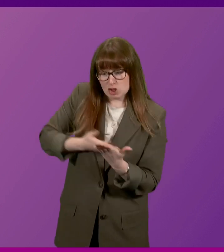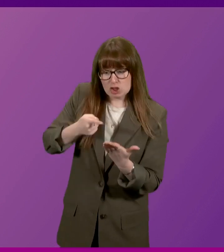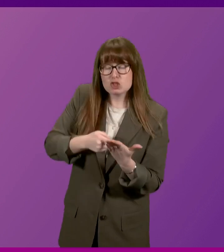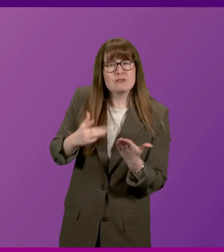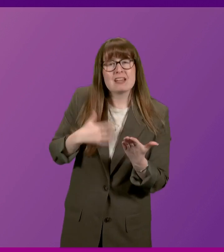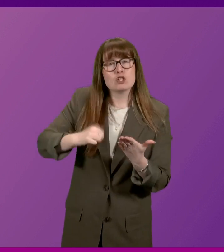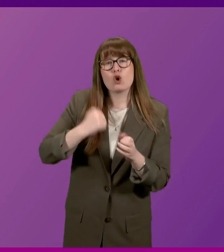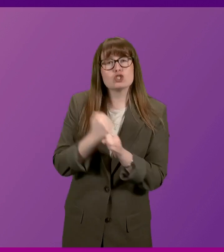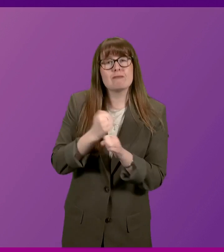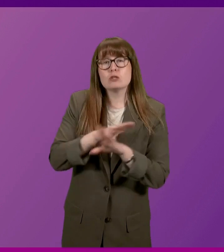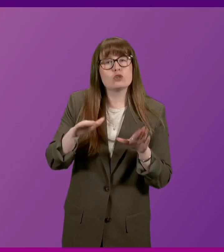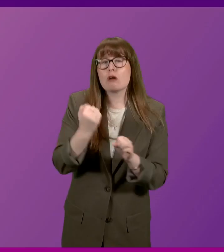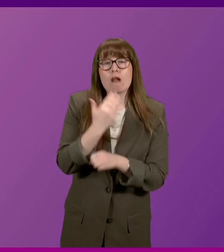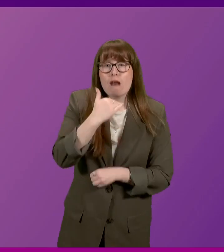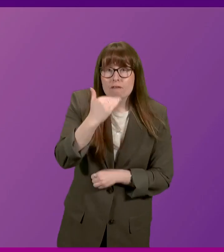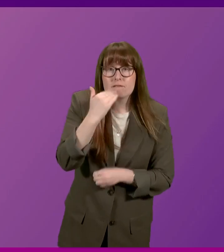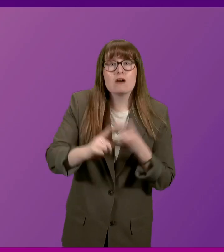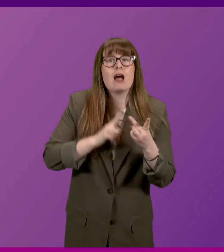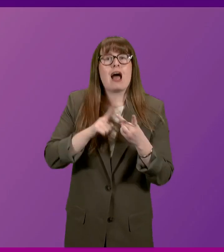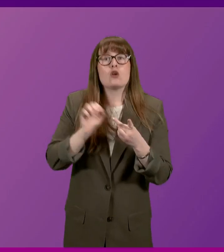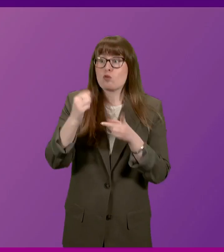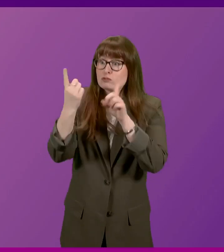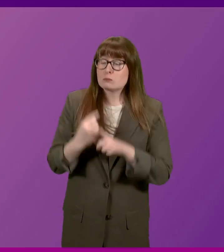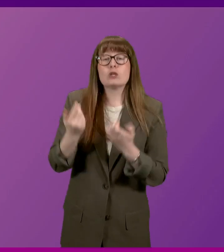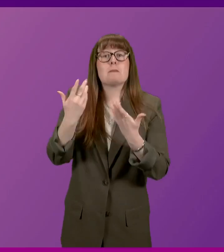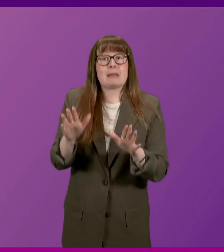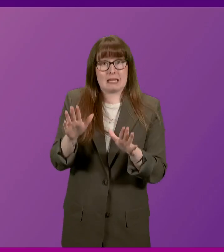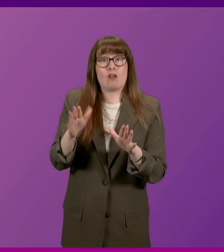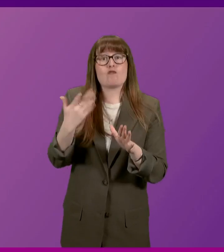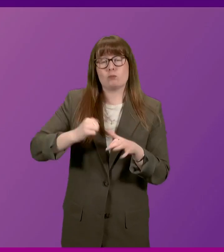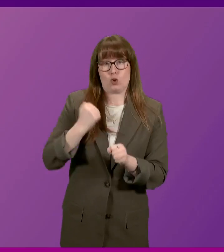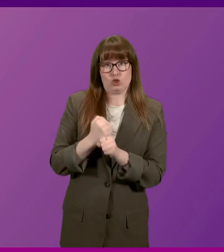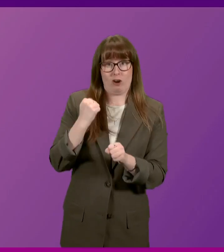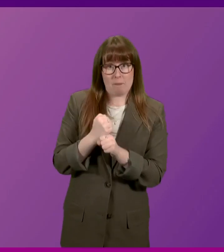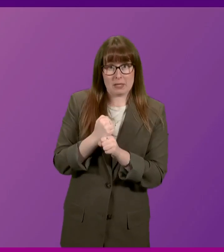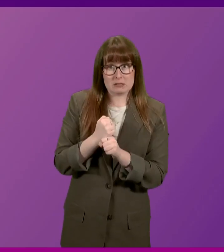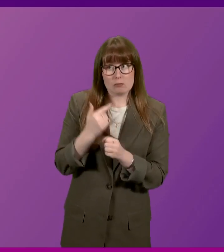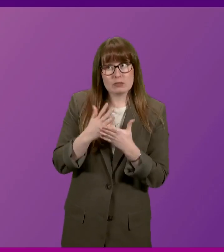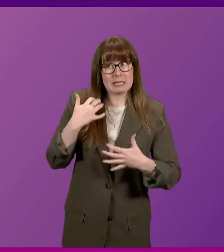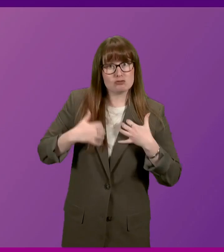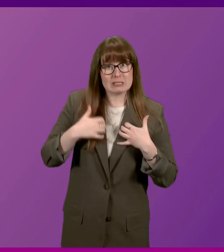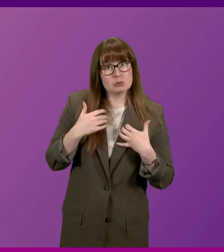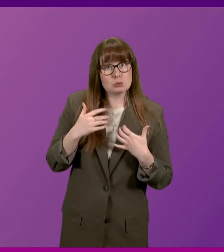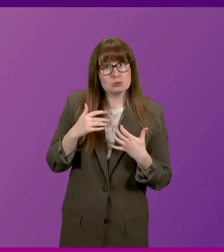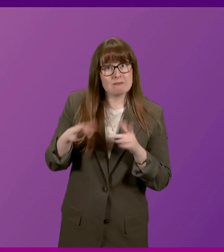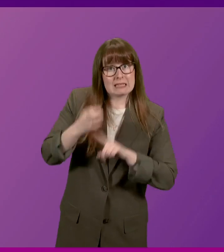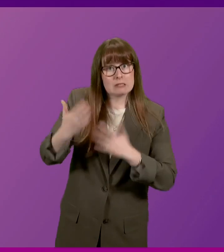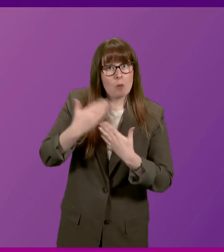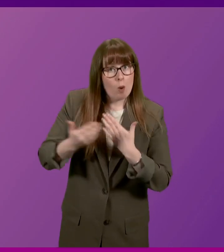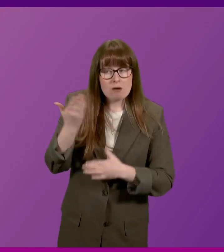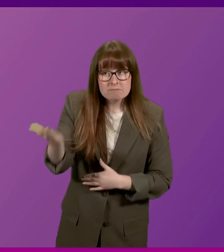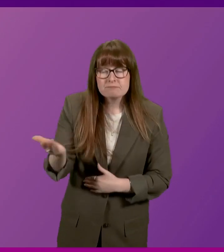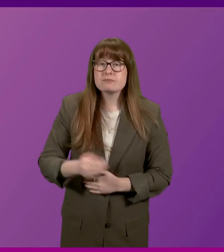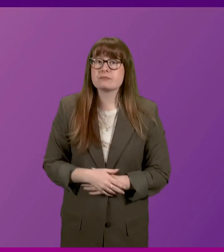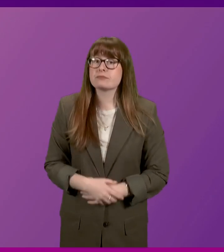and you know, what response have you had back from the Scottish Government? I'd be really interested to hear.